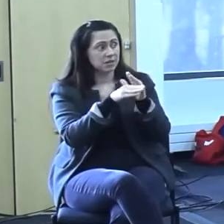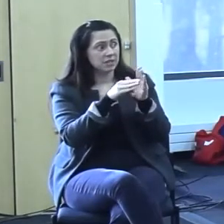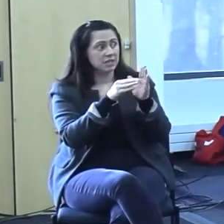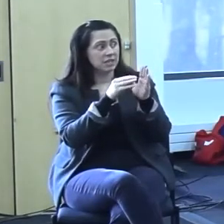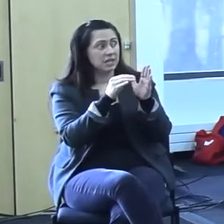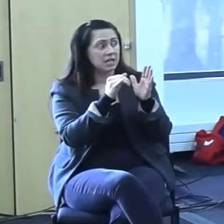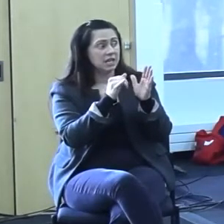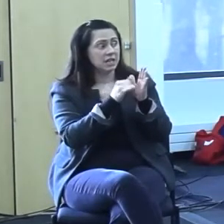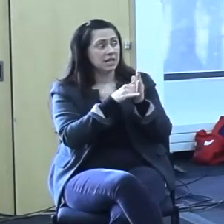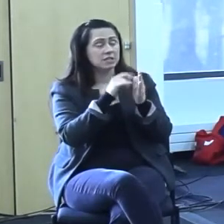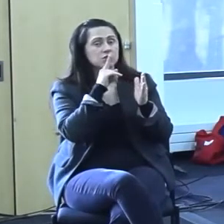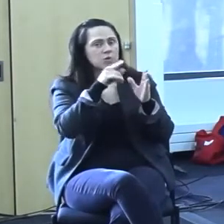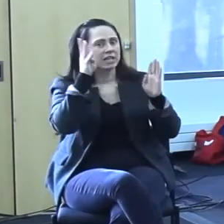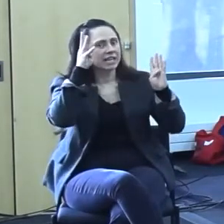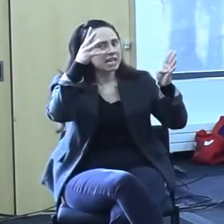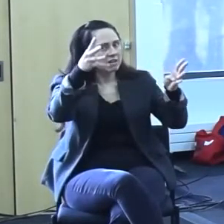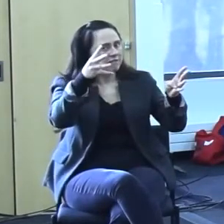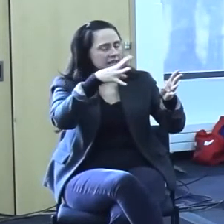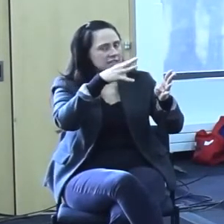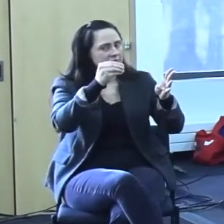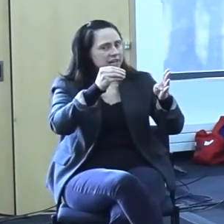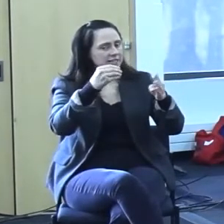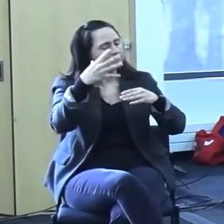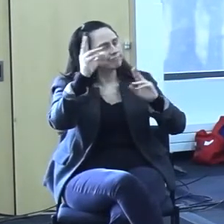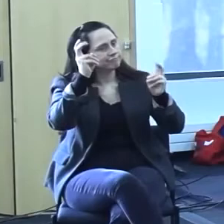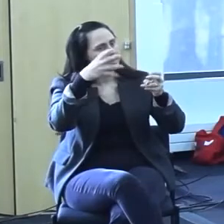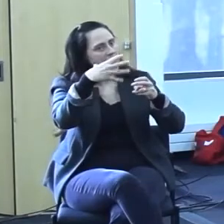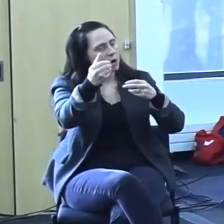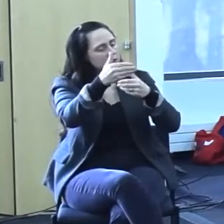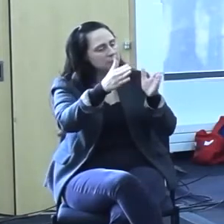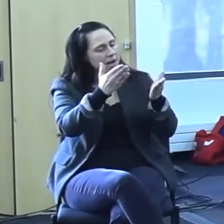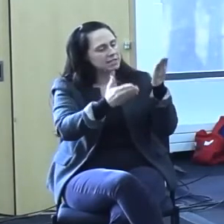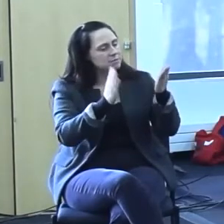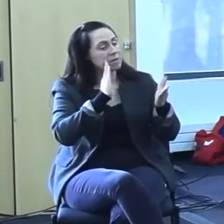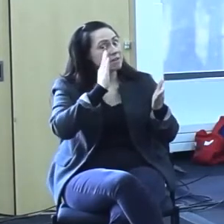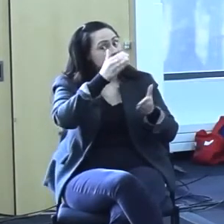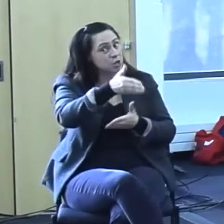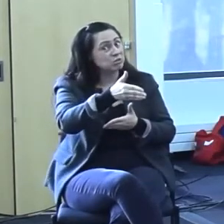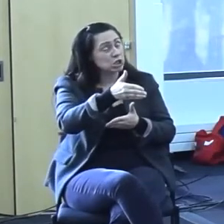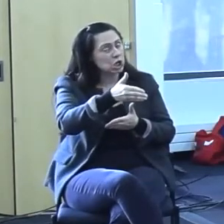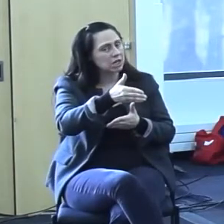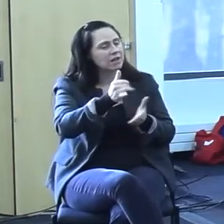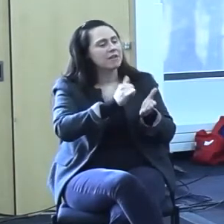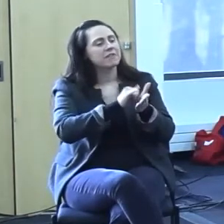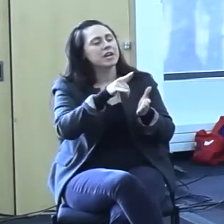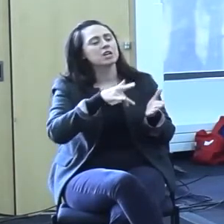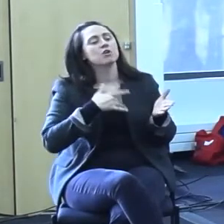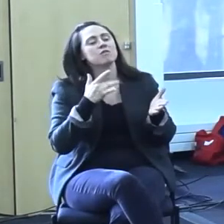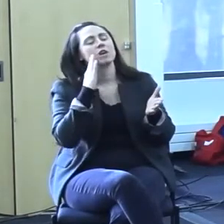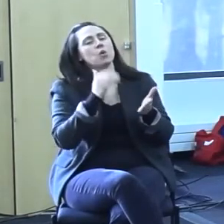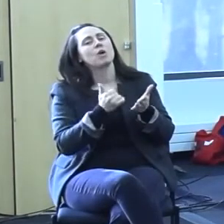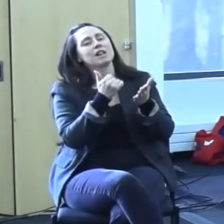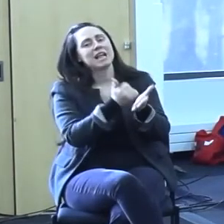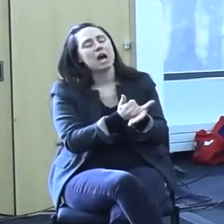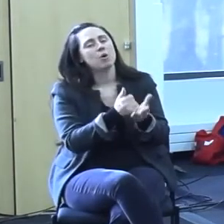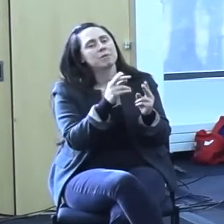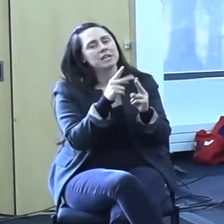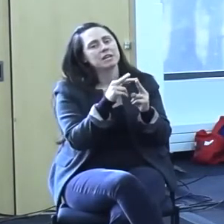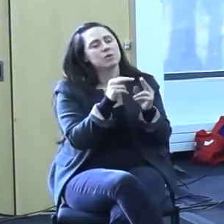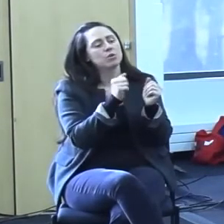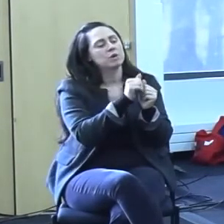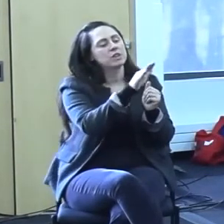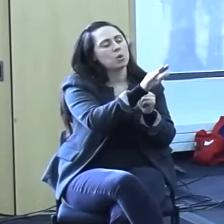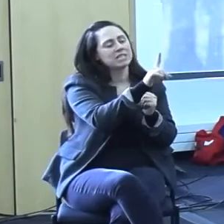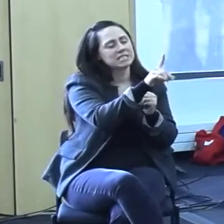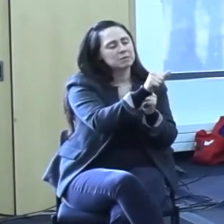kind of really innovative and out of the box, maybe futuristic, that you feel will help either with